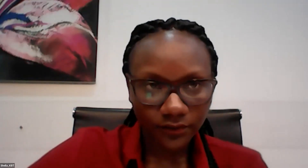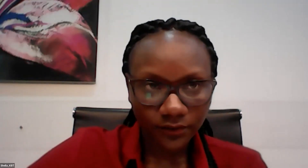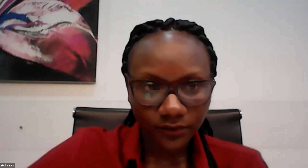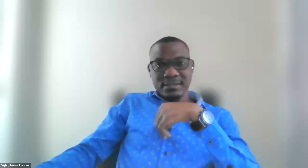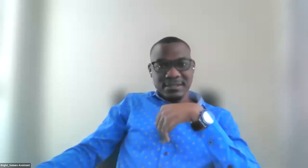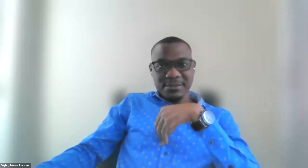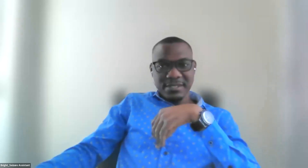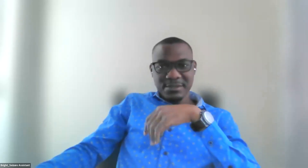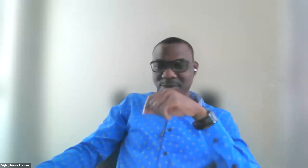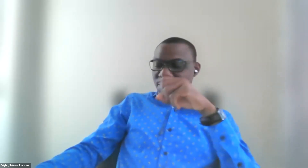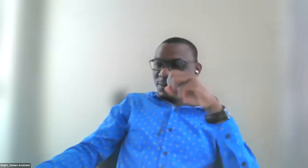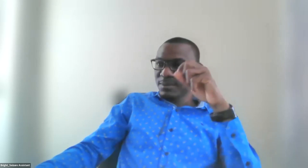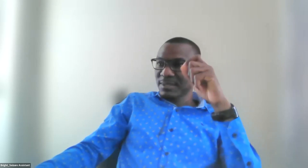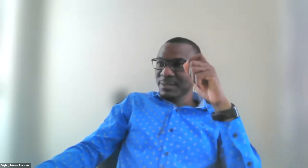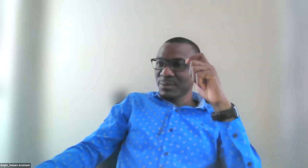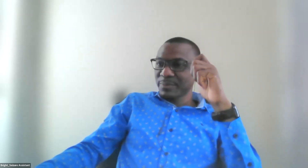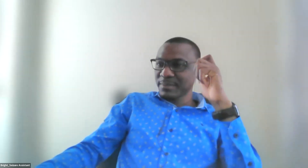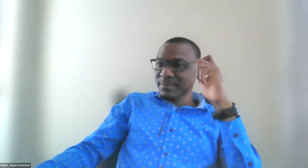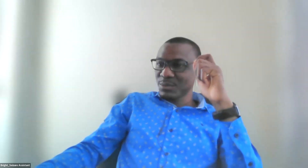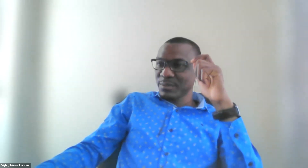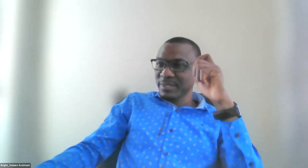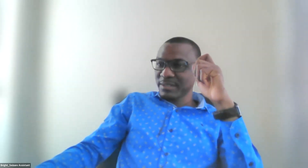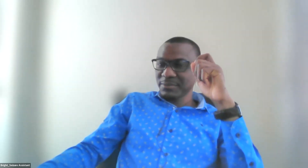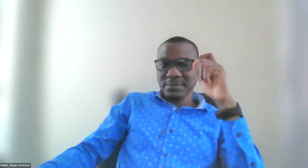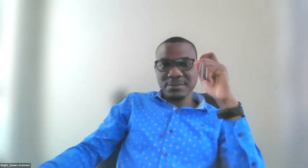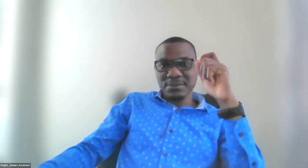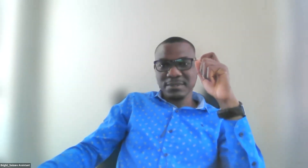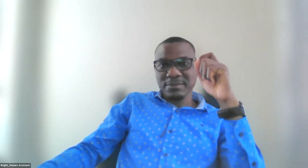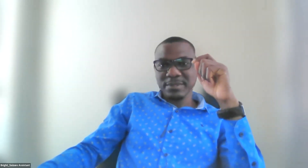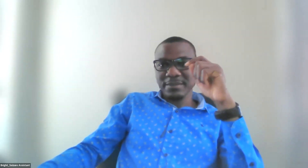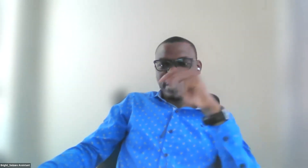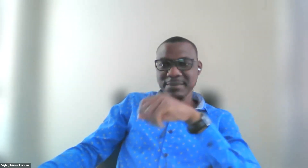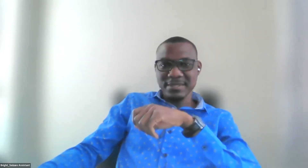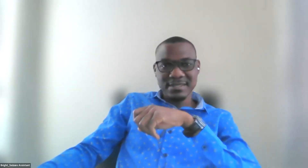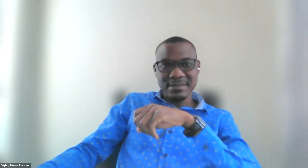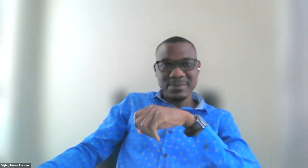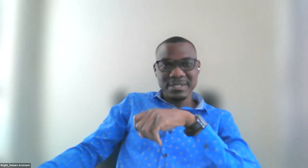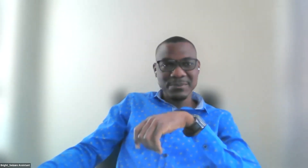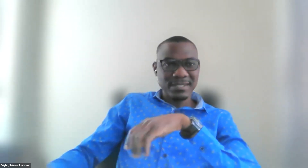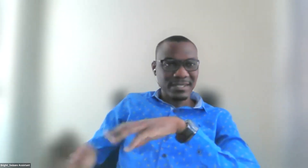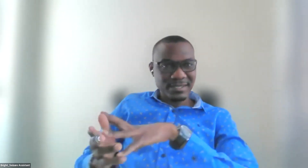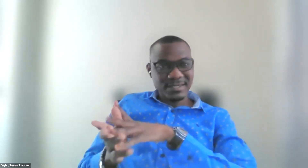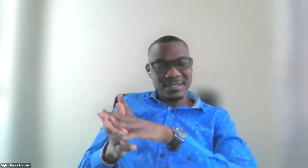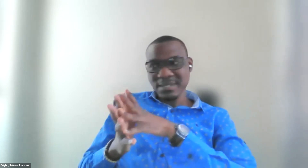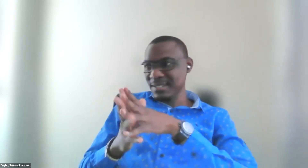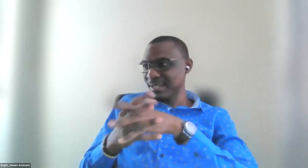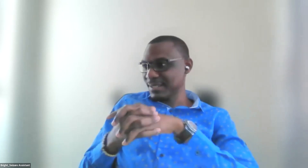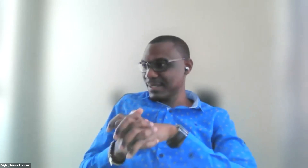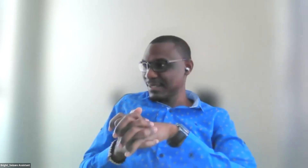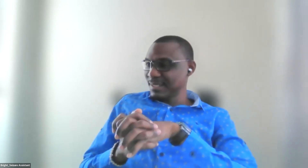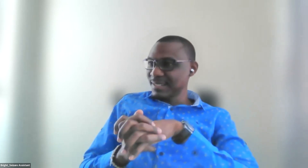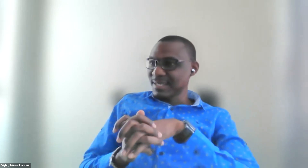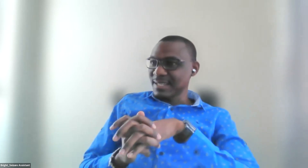All right, greetings to you all. I hope I'm audible enough to everybody. My name is Brian Wadia, as has been